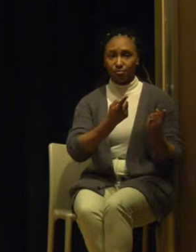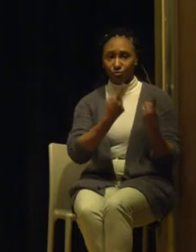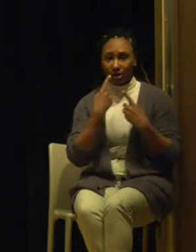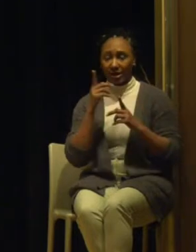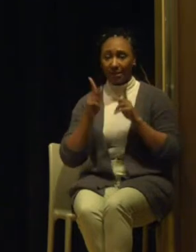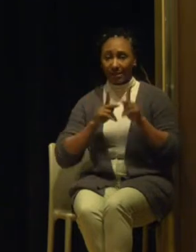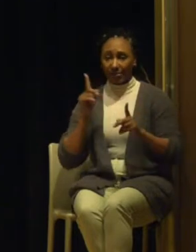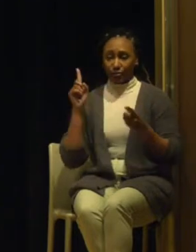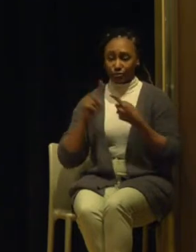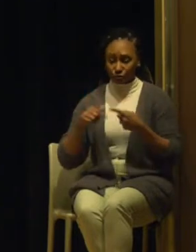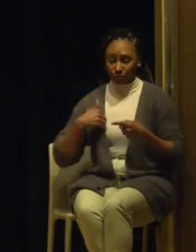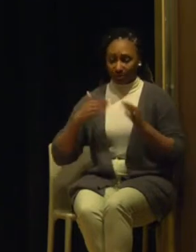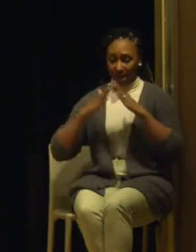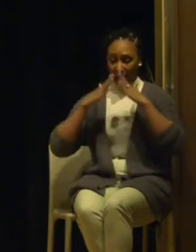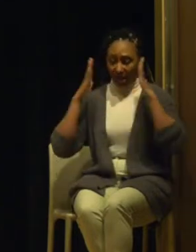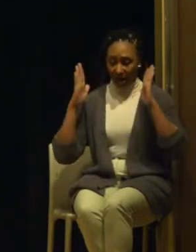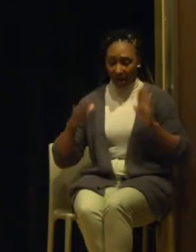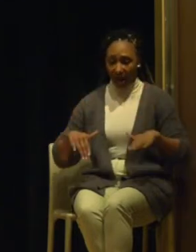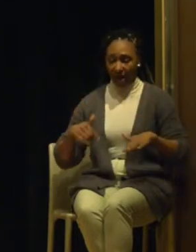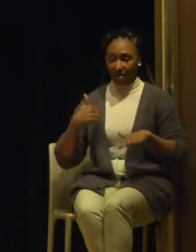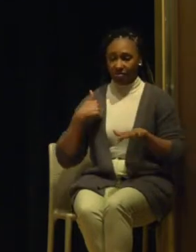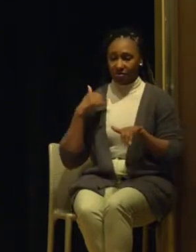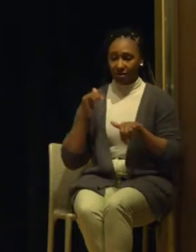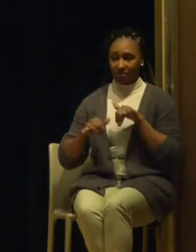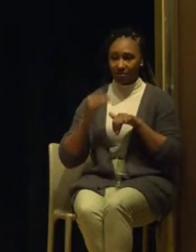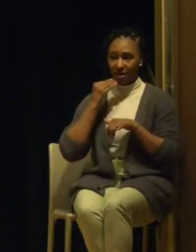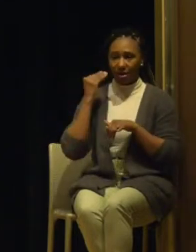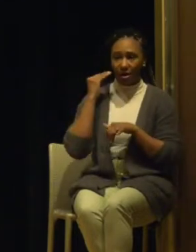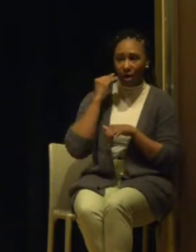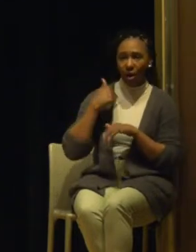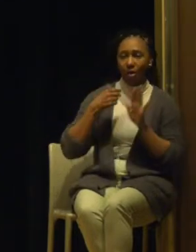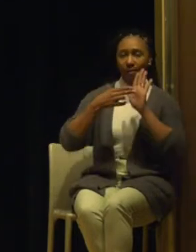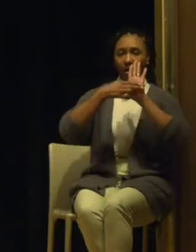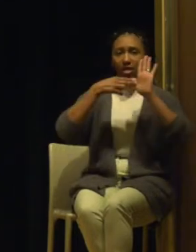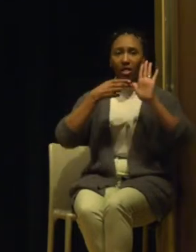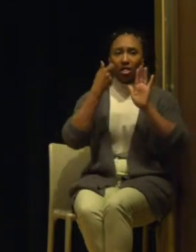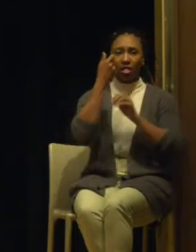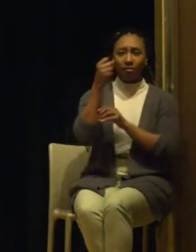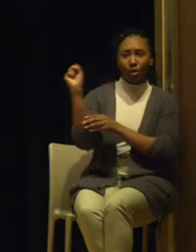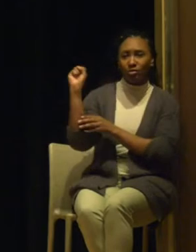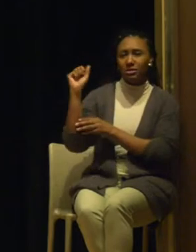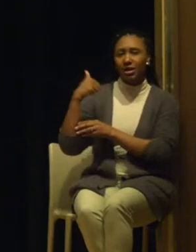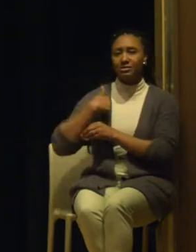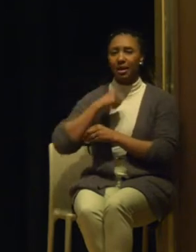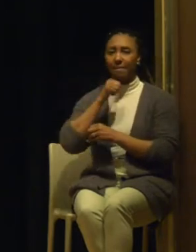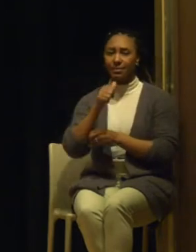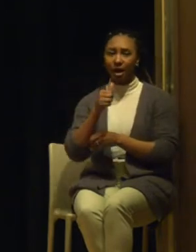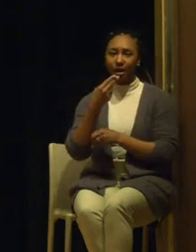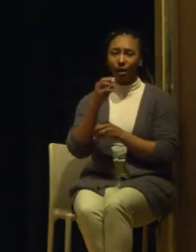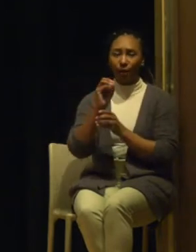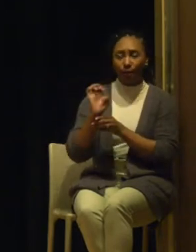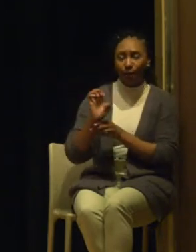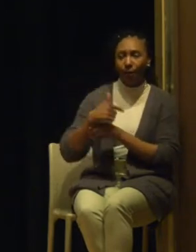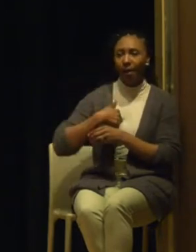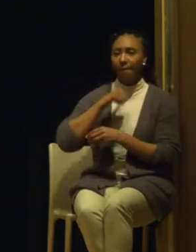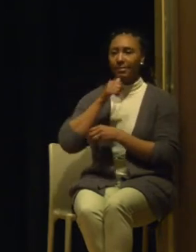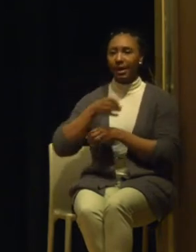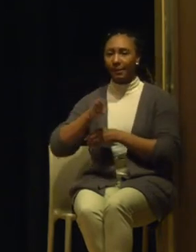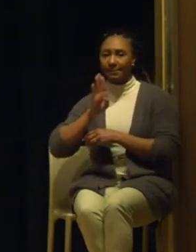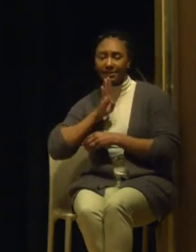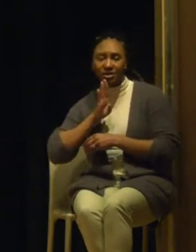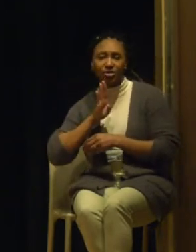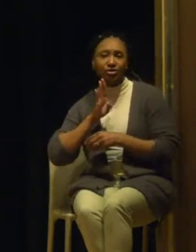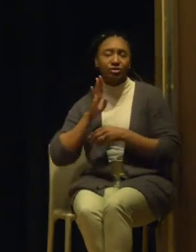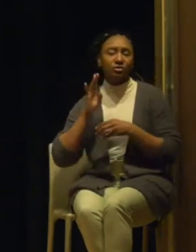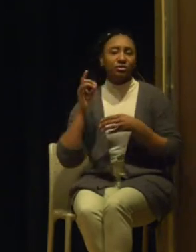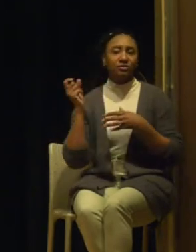with signs that said, I'm not a hoe. I'm not a bitch. And you know, who knew which one of those